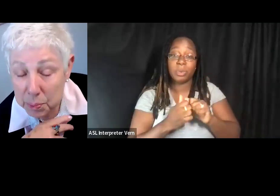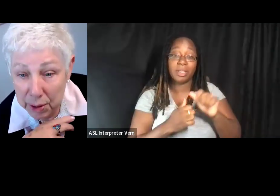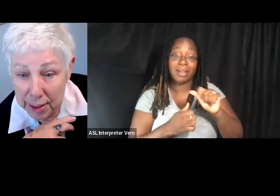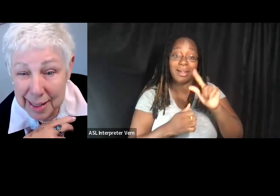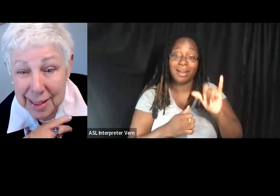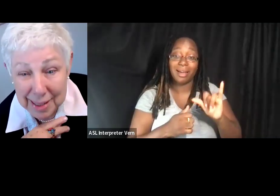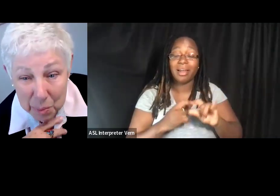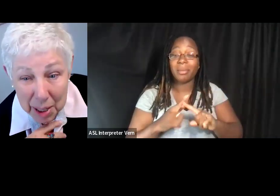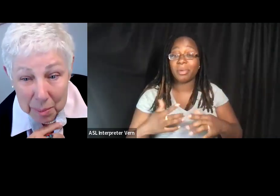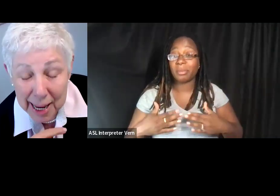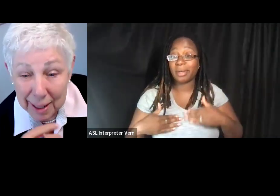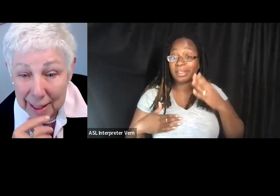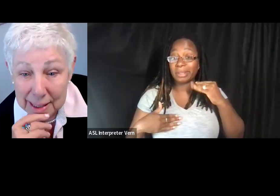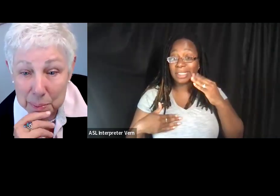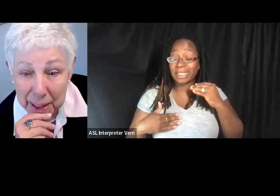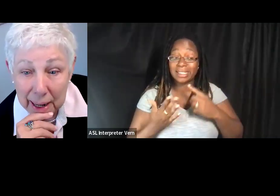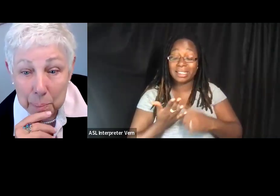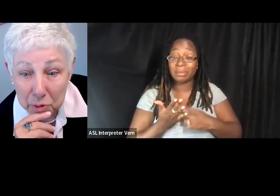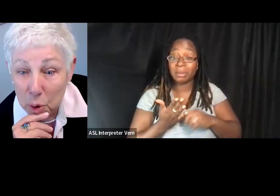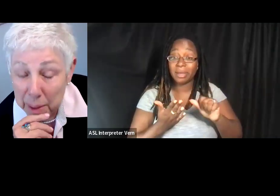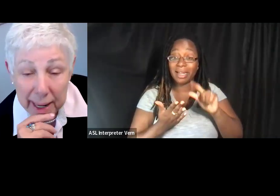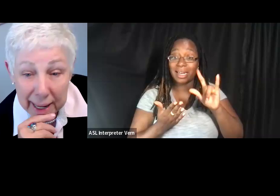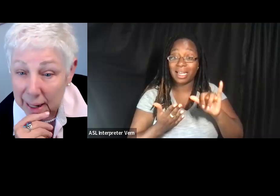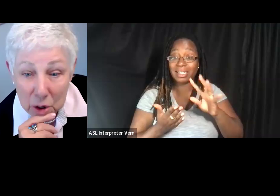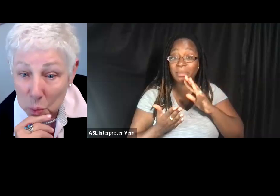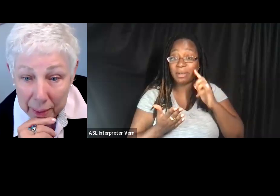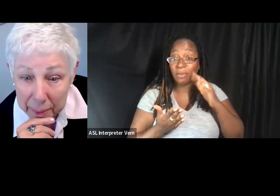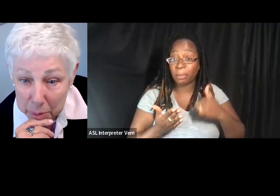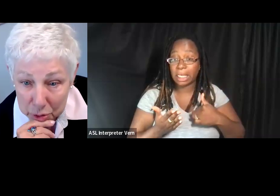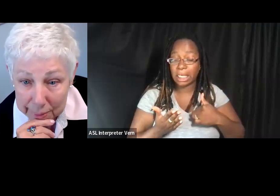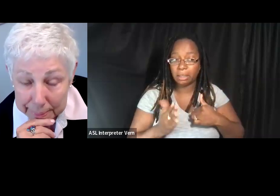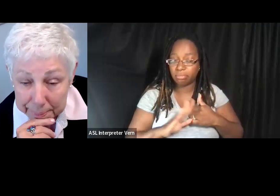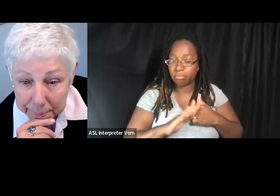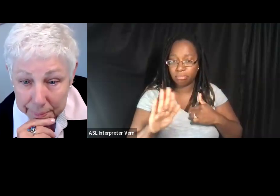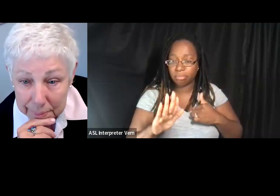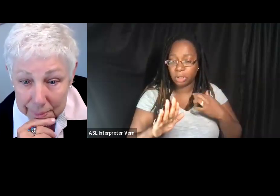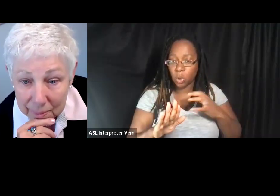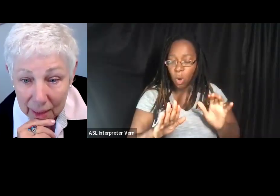my experience is that sometimes allies speak up for me and I don't want them to.